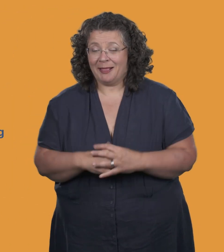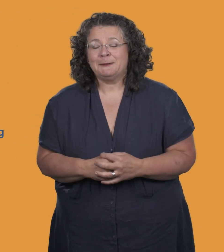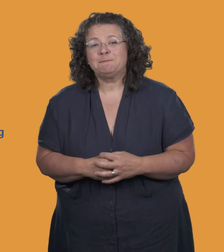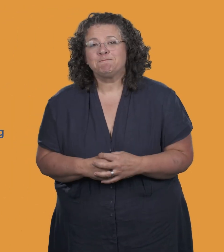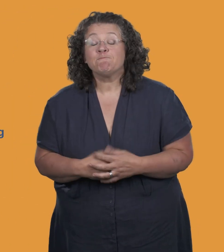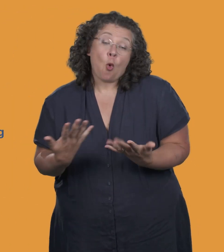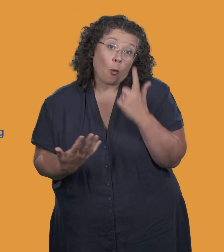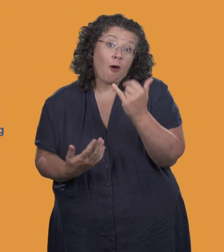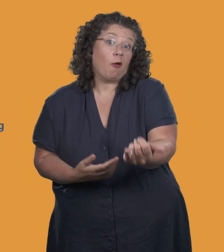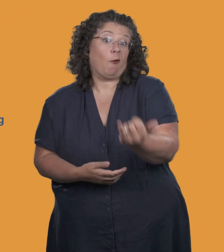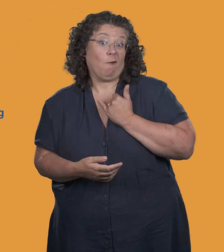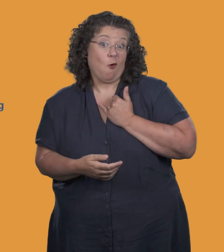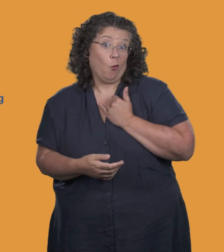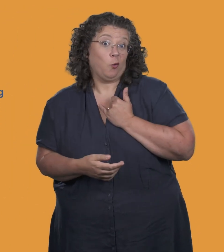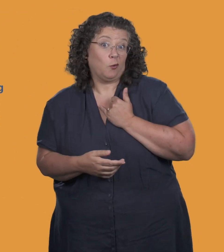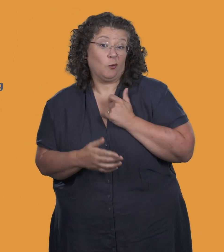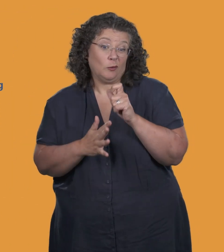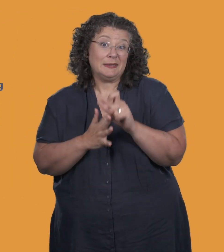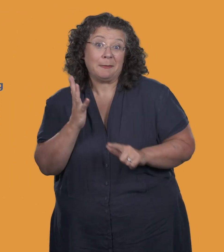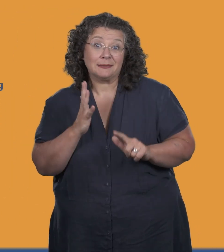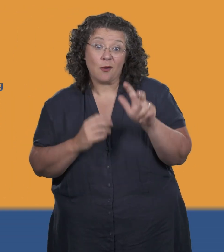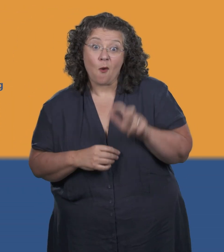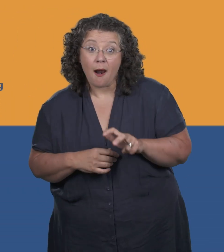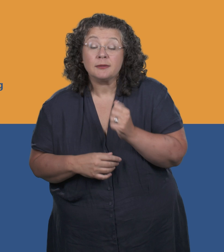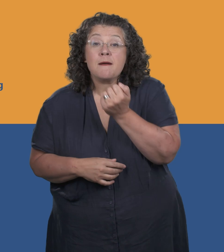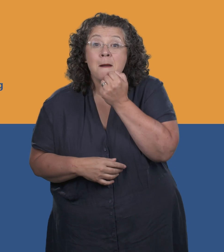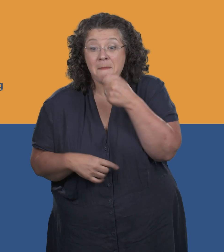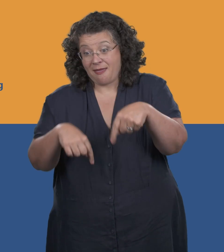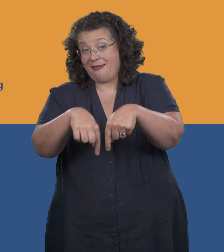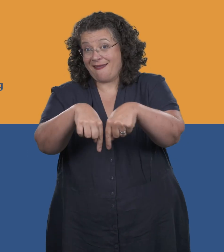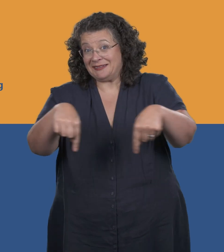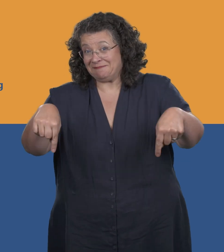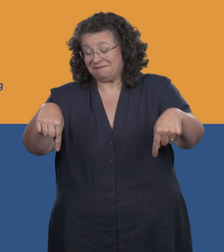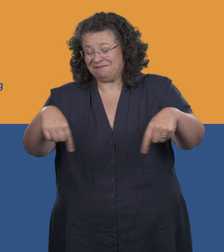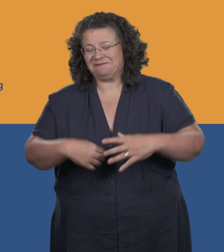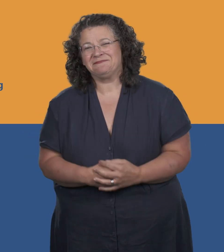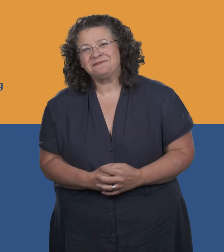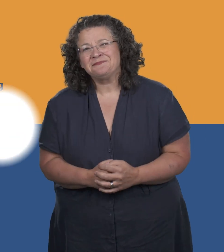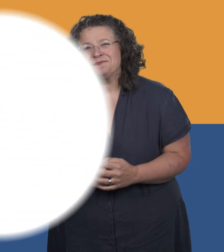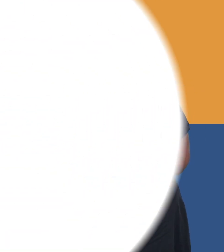electedofficefund@disabilitywales.org or by calling Disability Wales on 029 2088 7325.